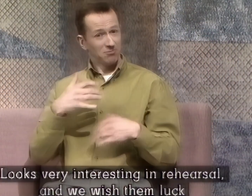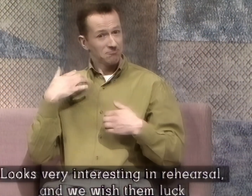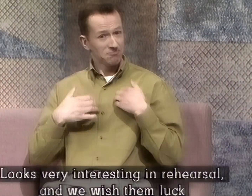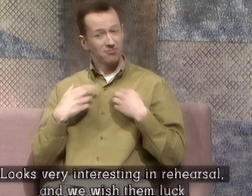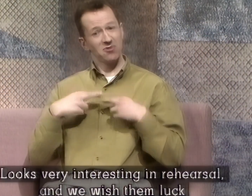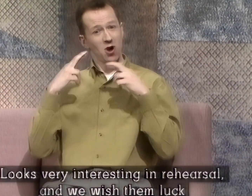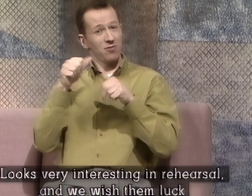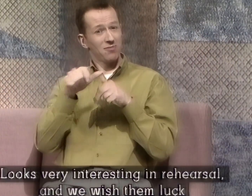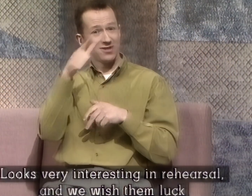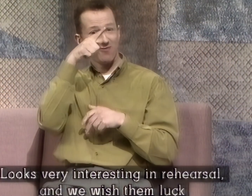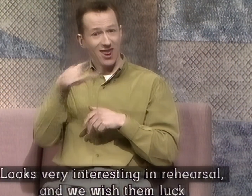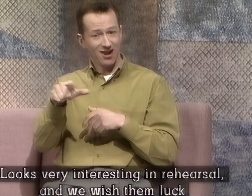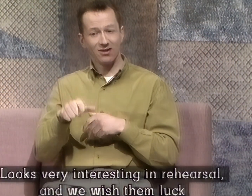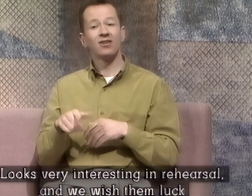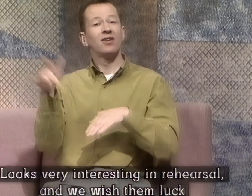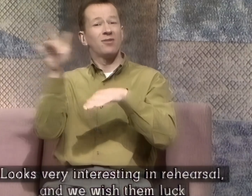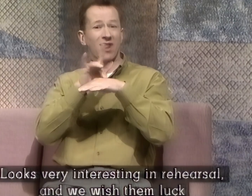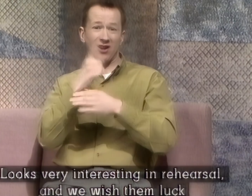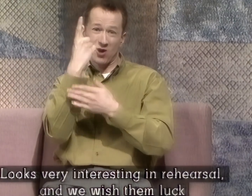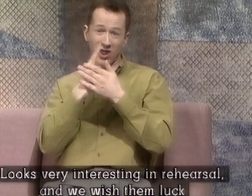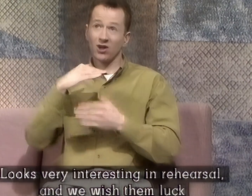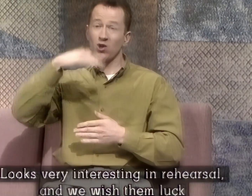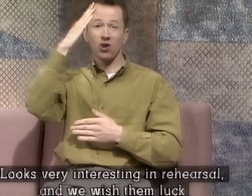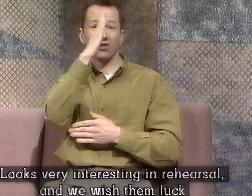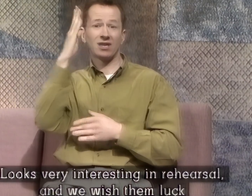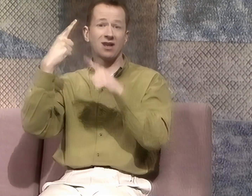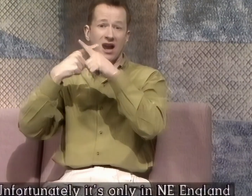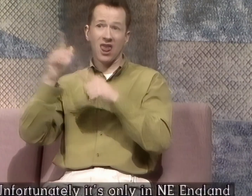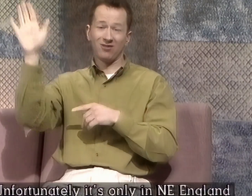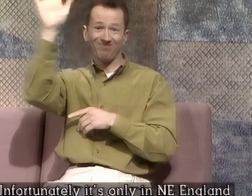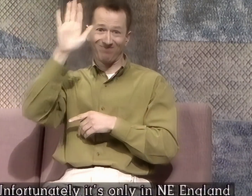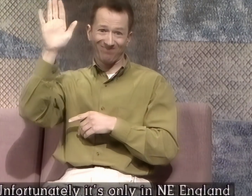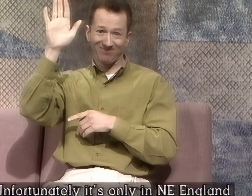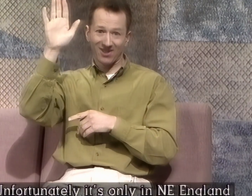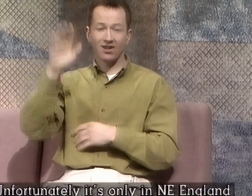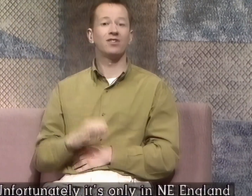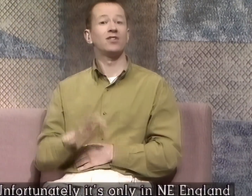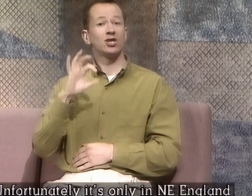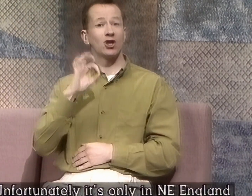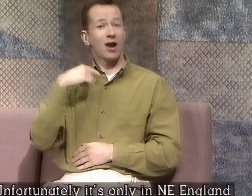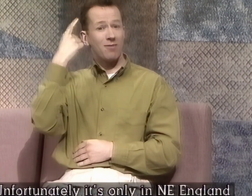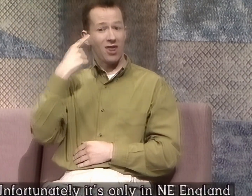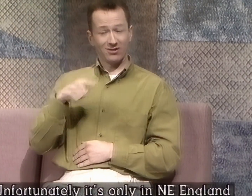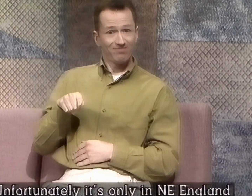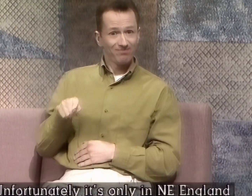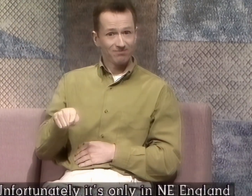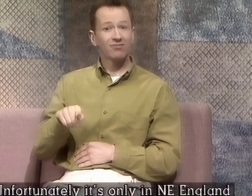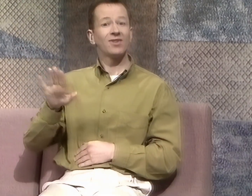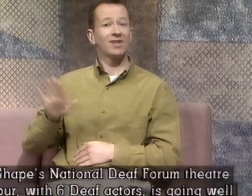Looks very interesting in rehearsal, and we wish them the best of luck. Unfortunately, it's only in the northeast of England. But